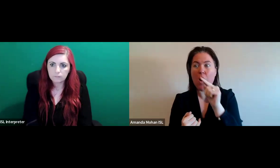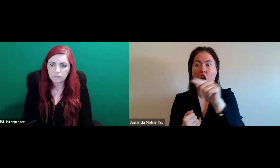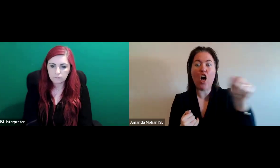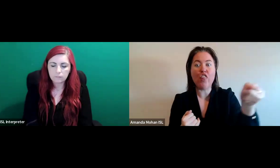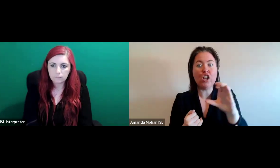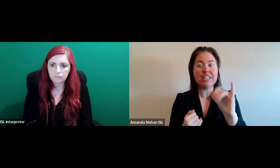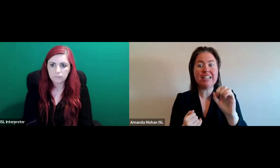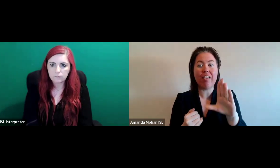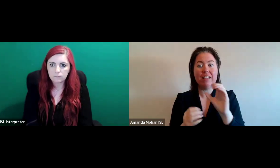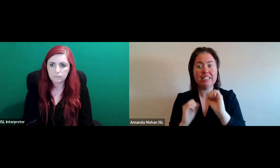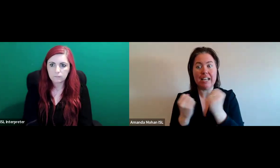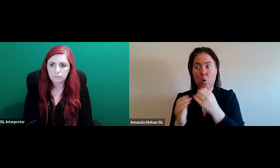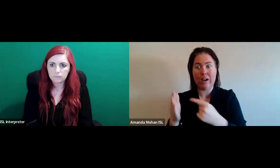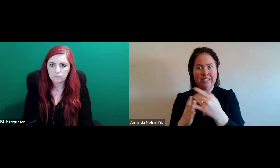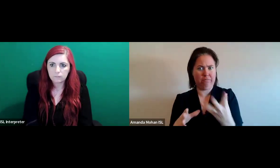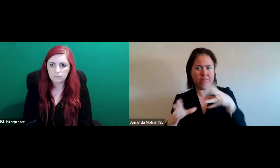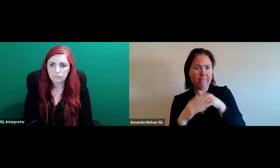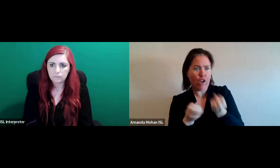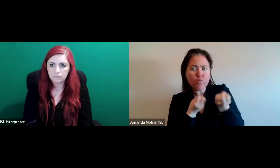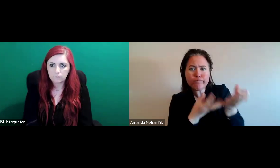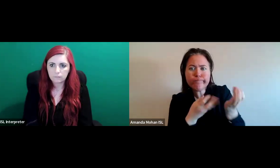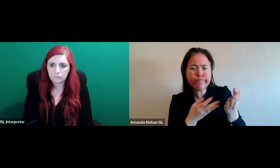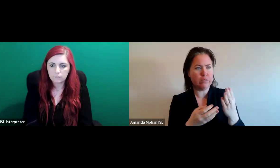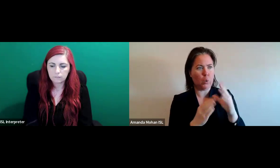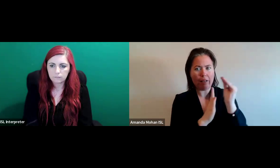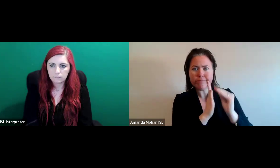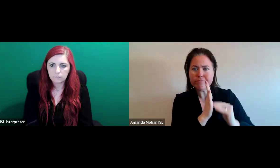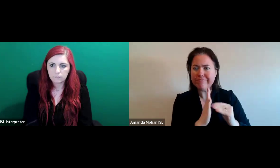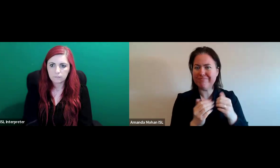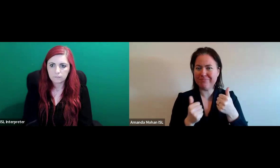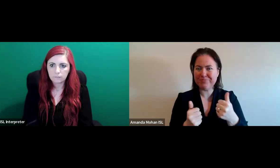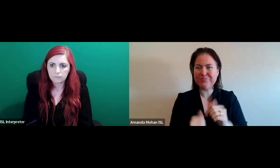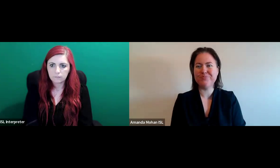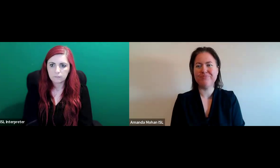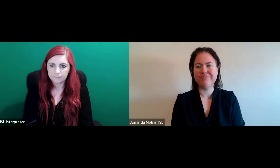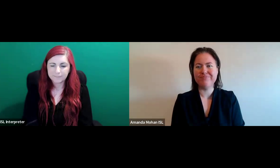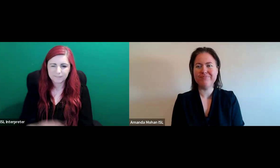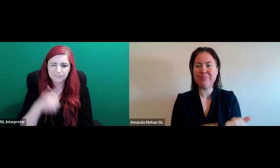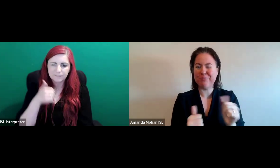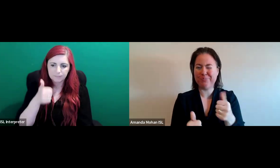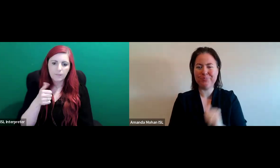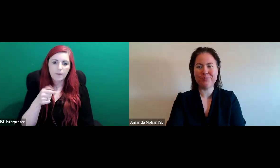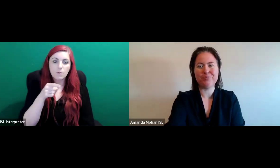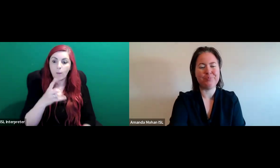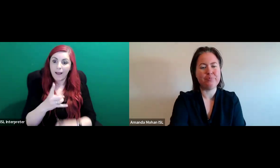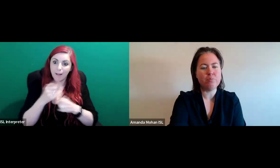civil society organizations that, you know, that have something to contribute to strengthen our analysis.